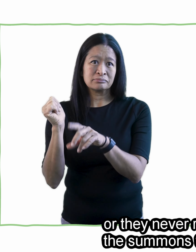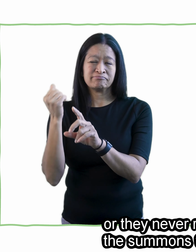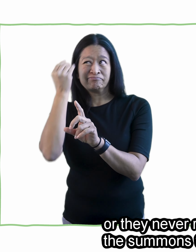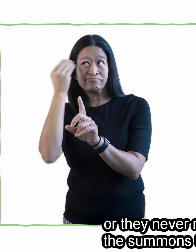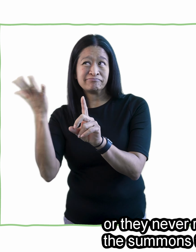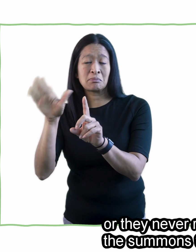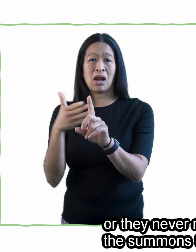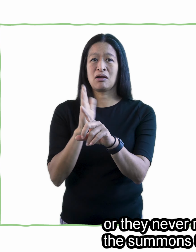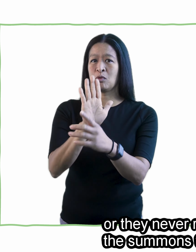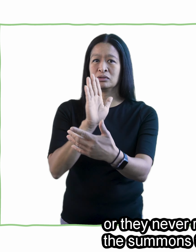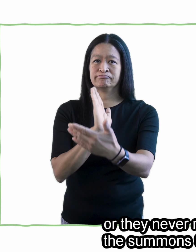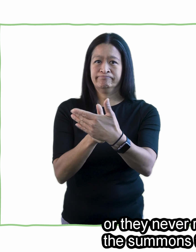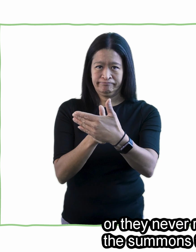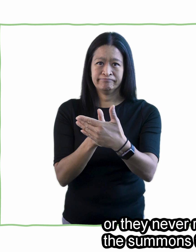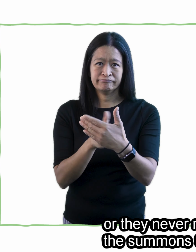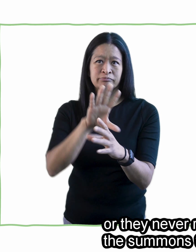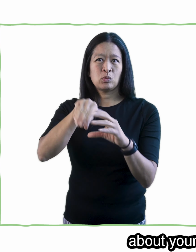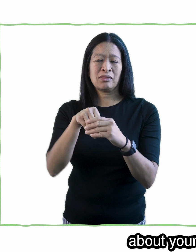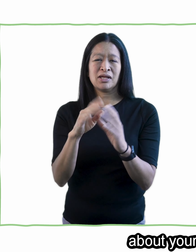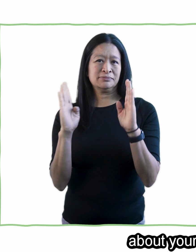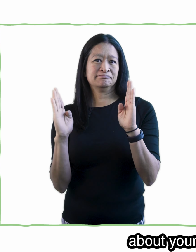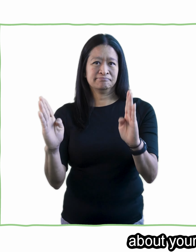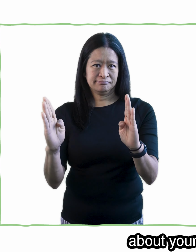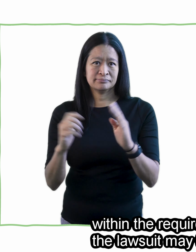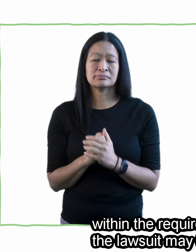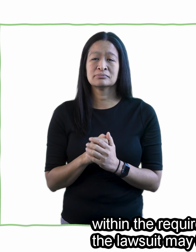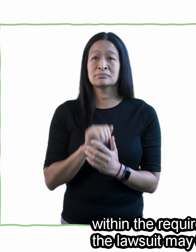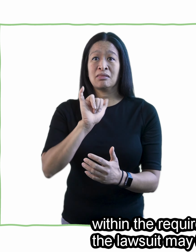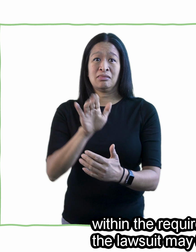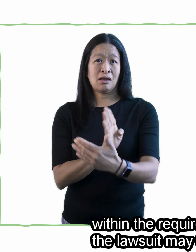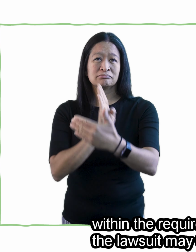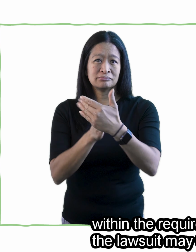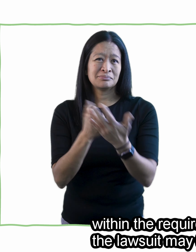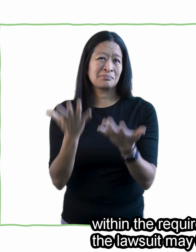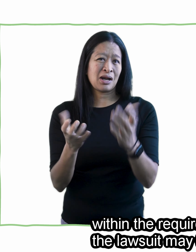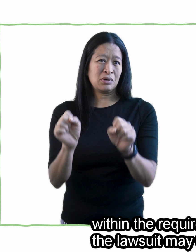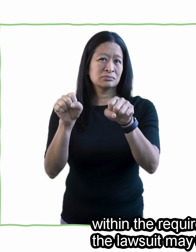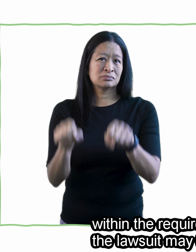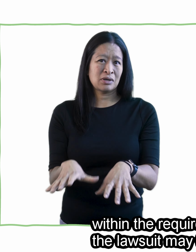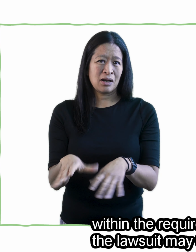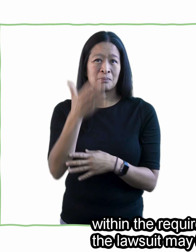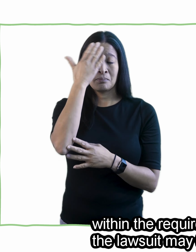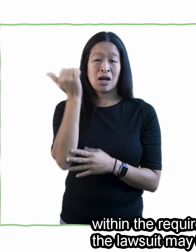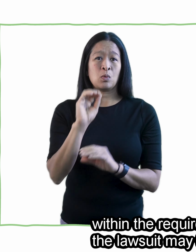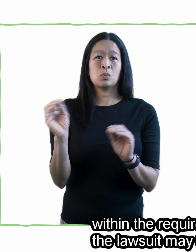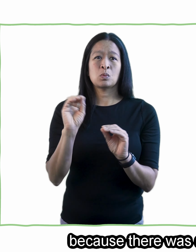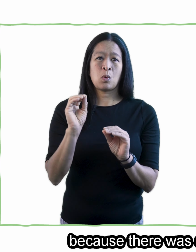they never receive the summons telling them about your lawsuit within the required time, the lawsuit may be dismissed because there